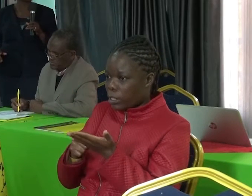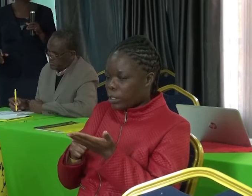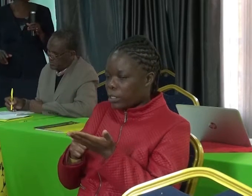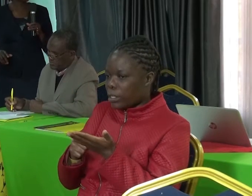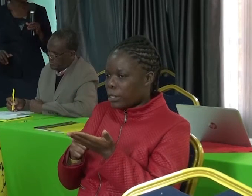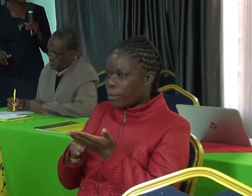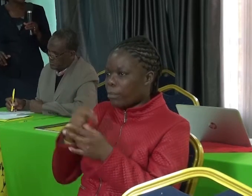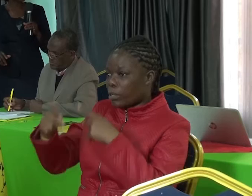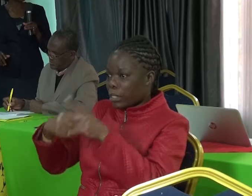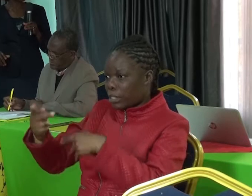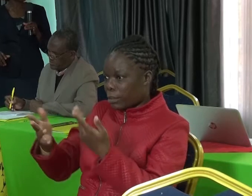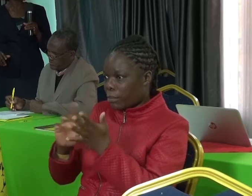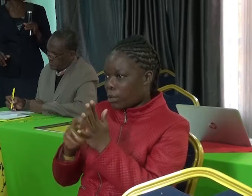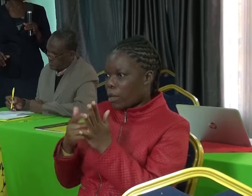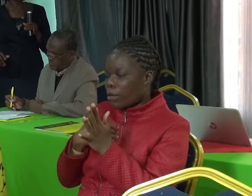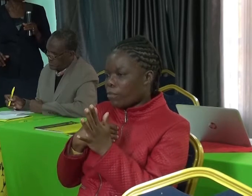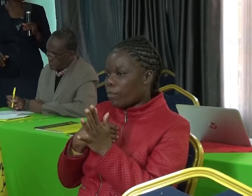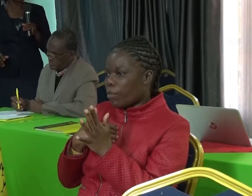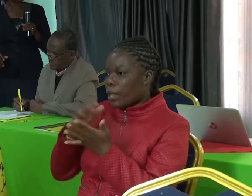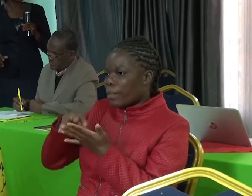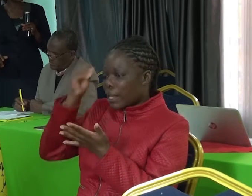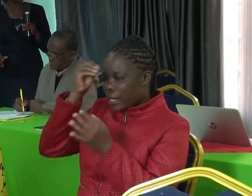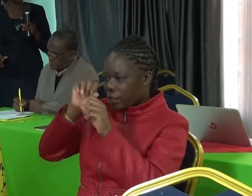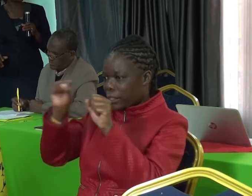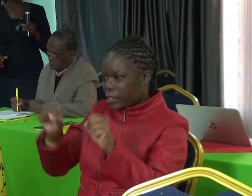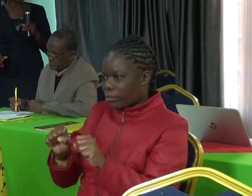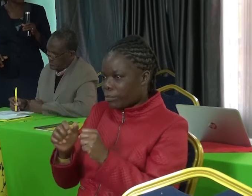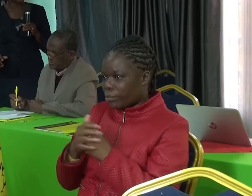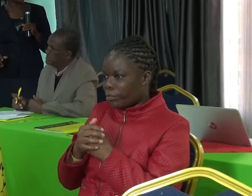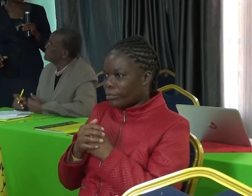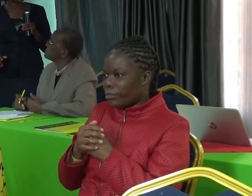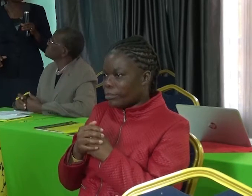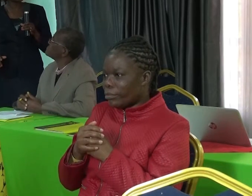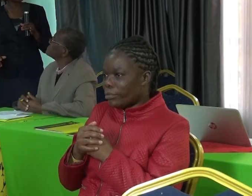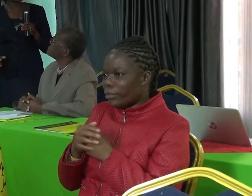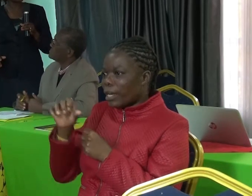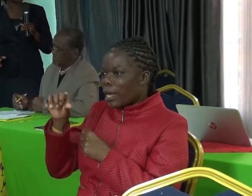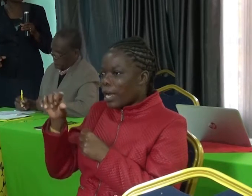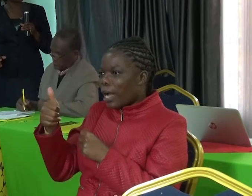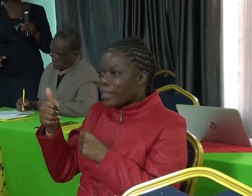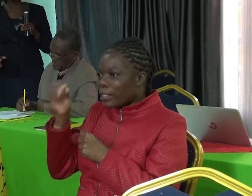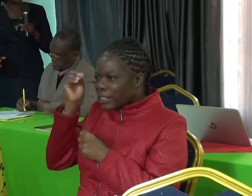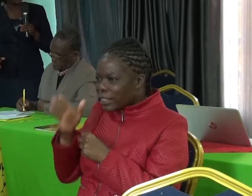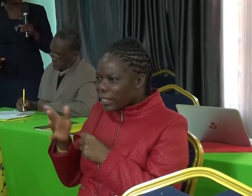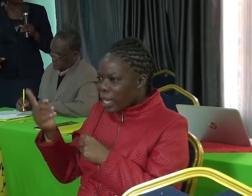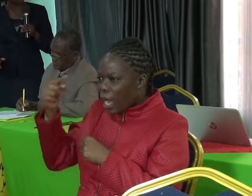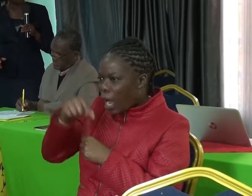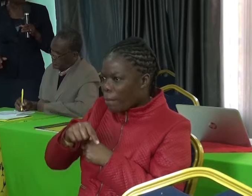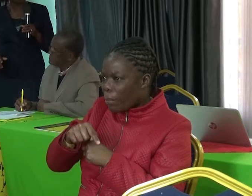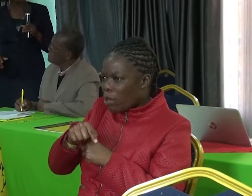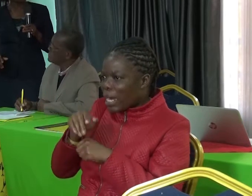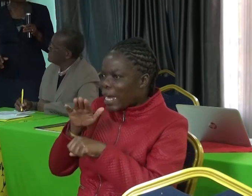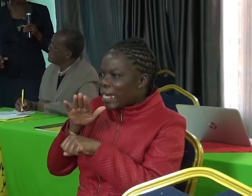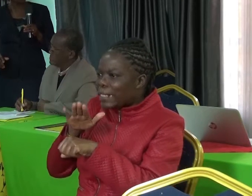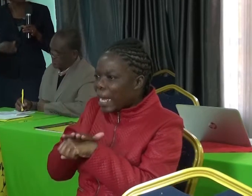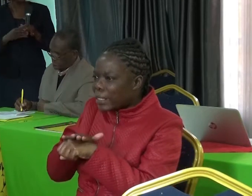system. And they all came, even those who had never touched a mouse. You know why? We used a tool called webinar. So